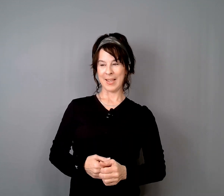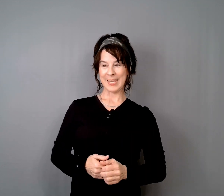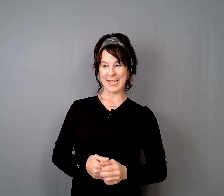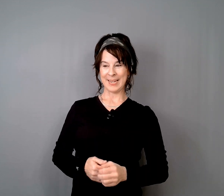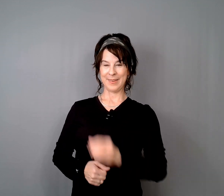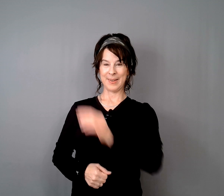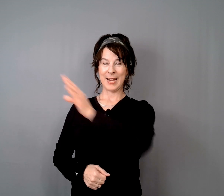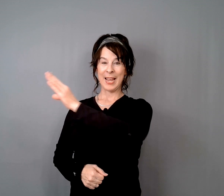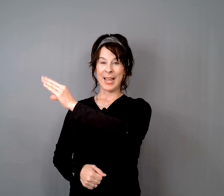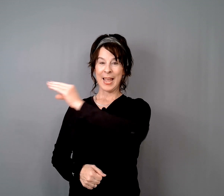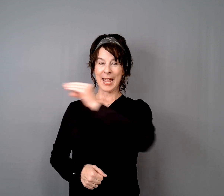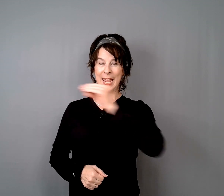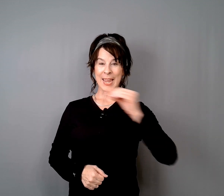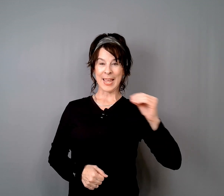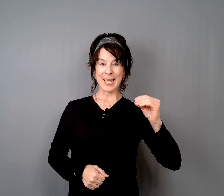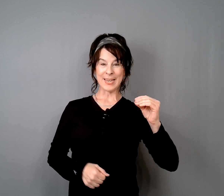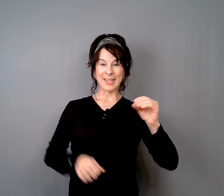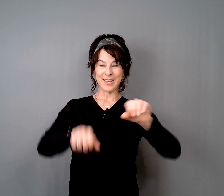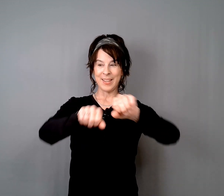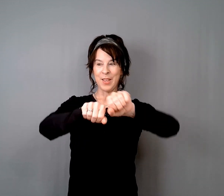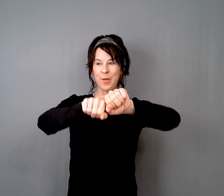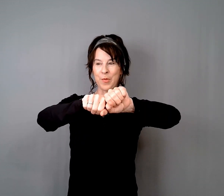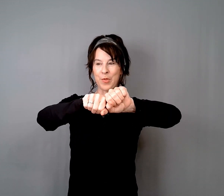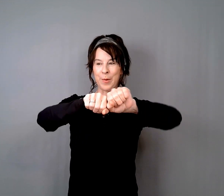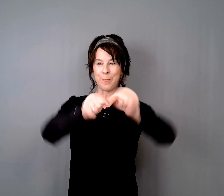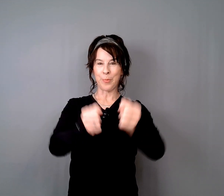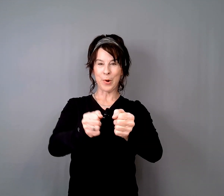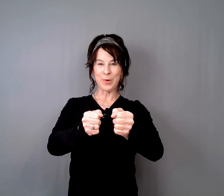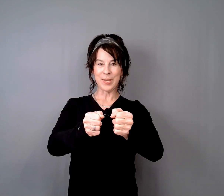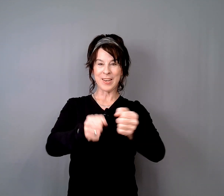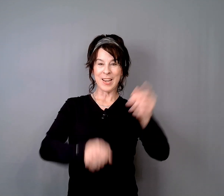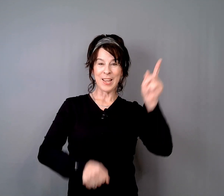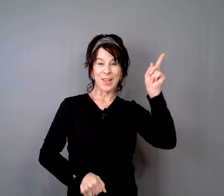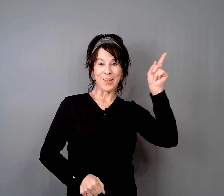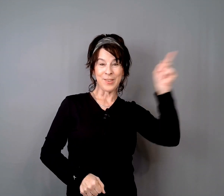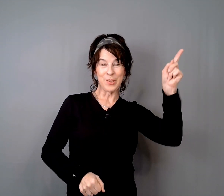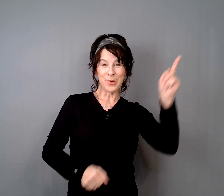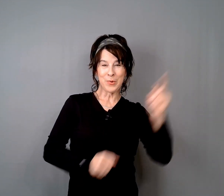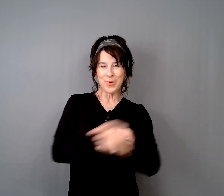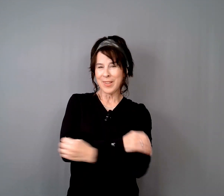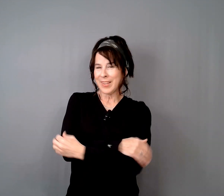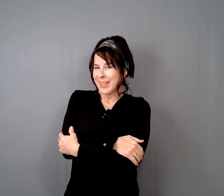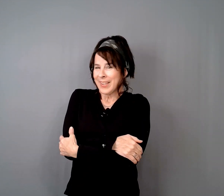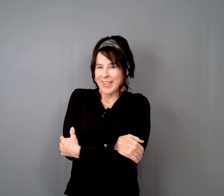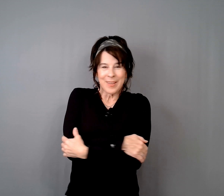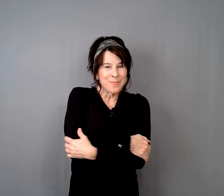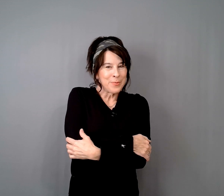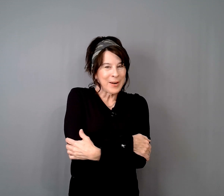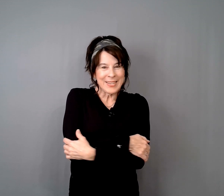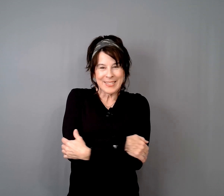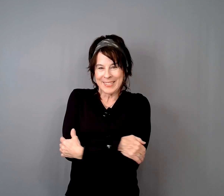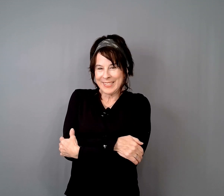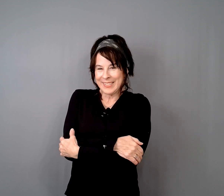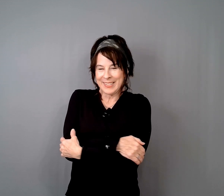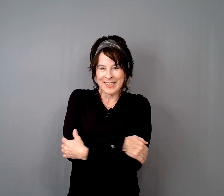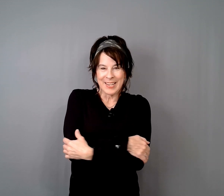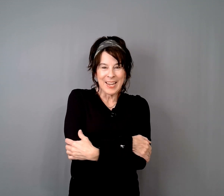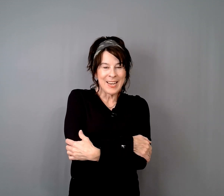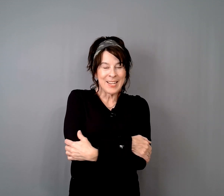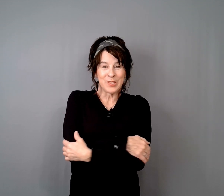Again. And the broken, you embrace. And it's